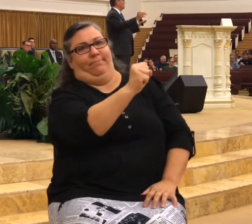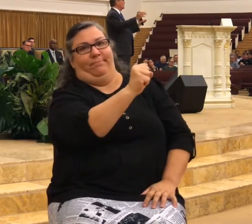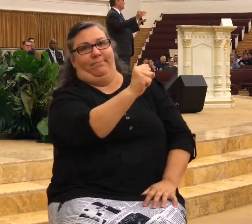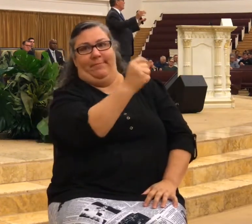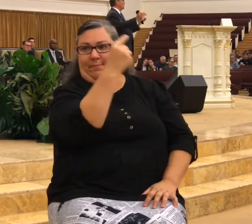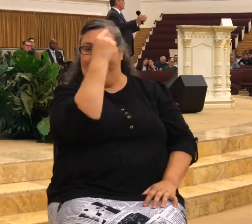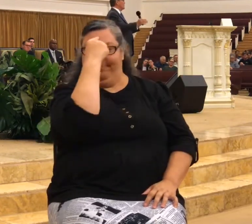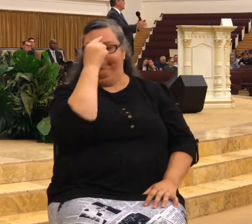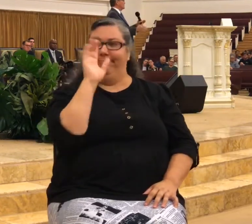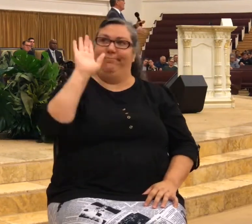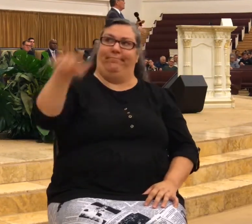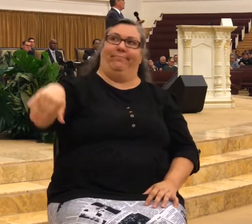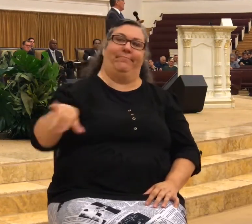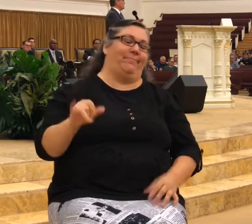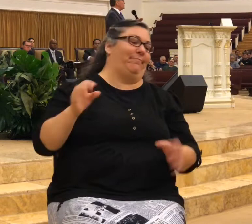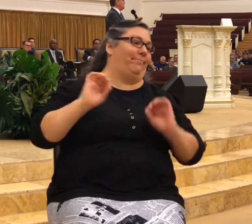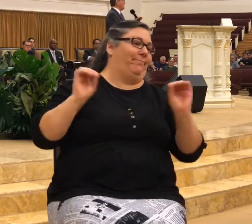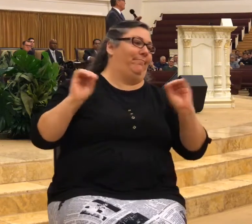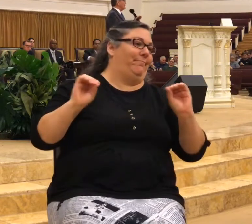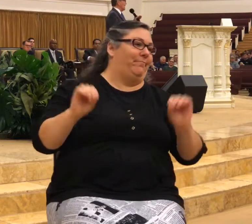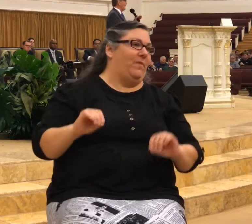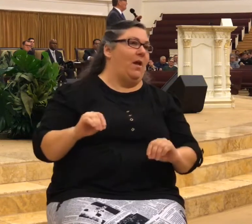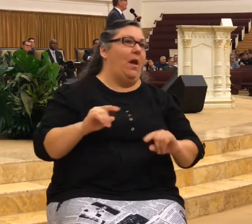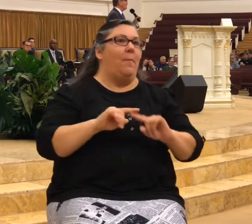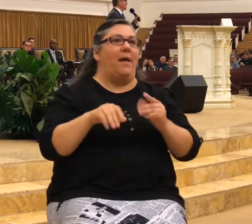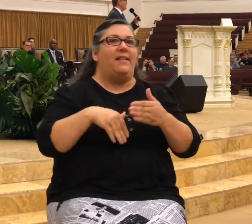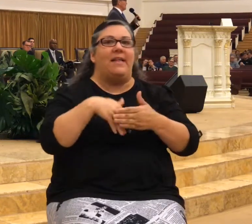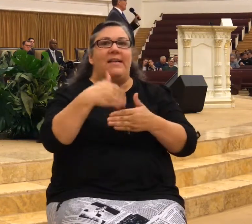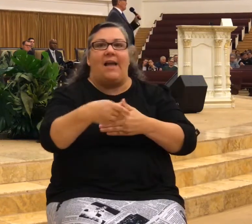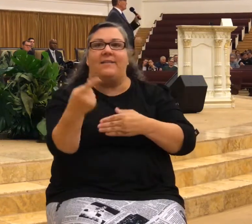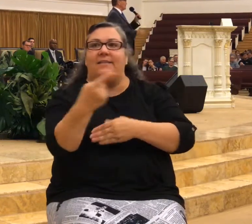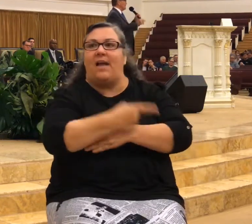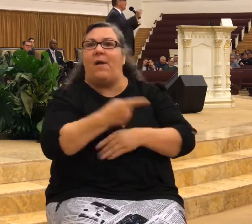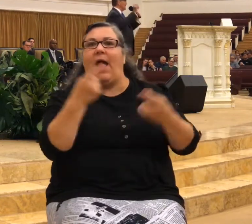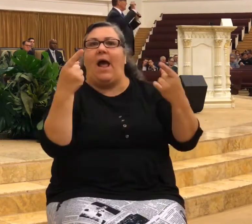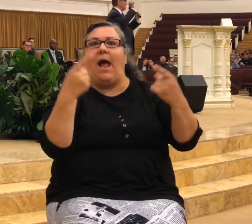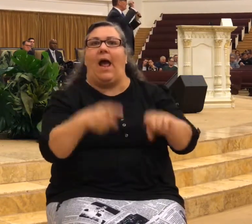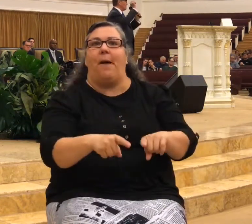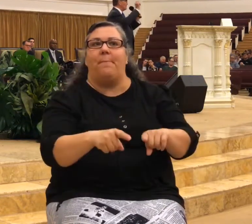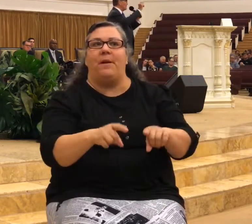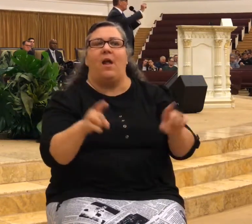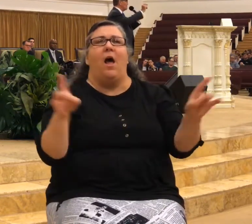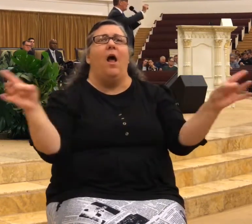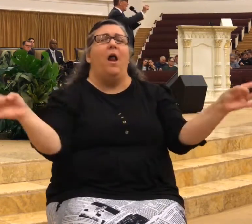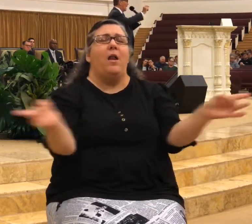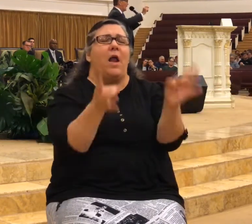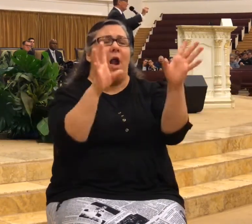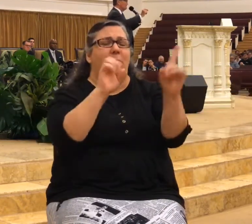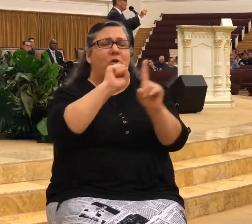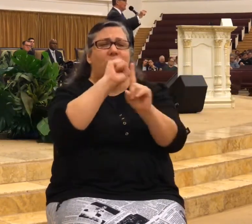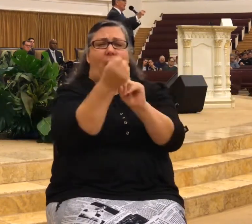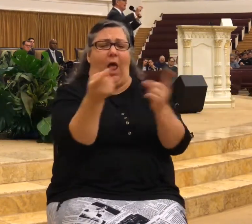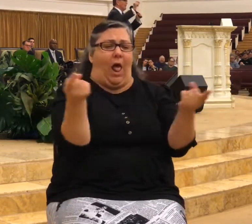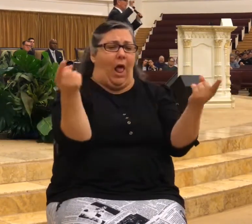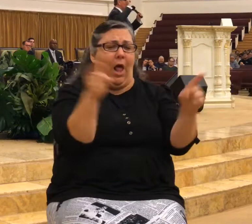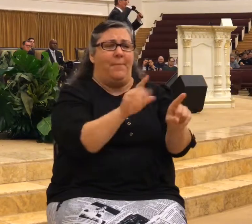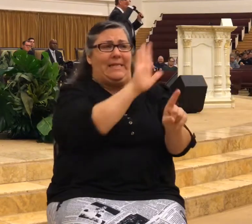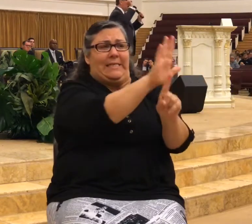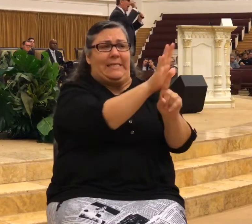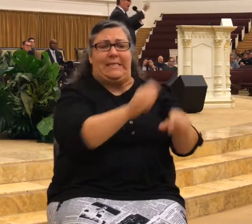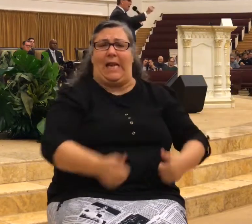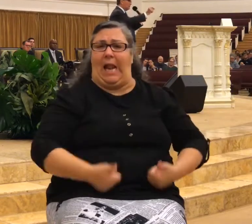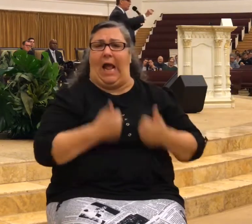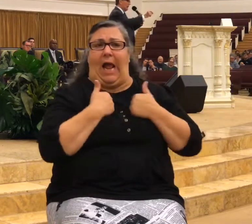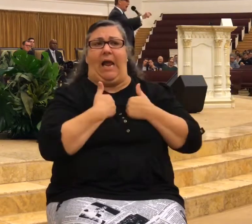that. On to the next day, crisis hit his life. And he was in need of something from God. And he began